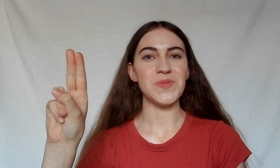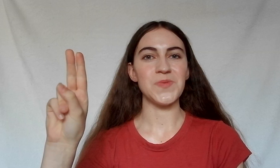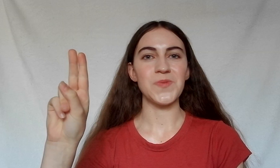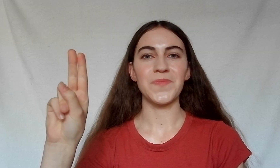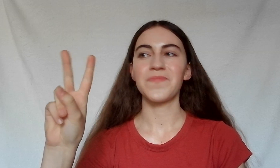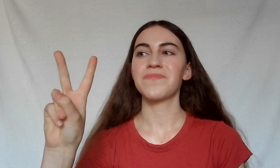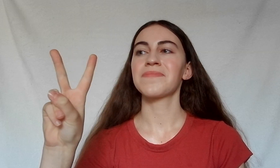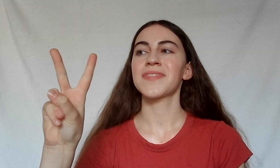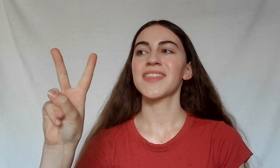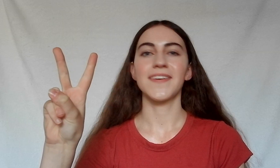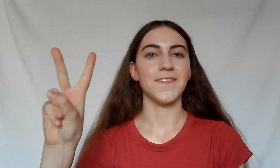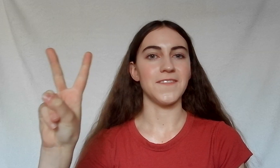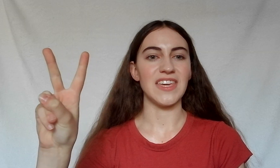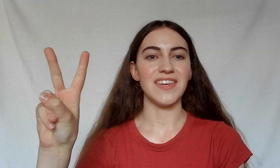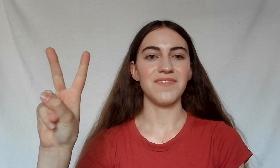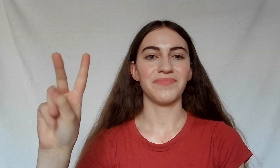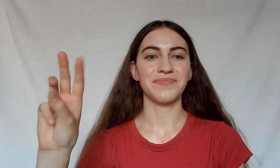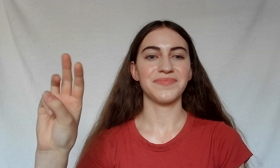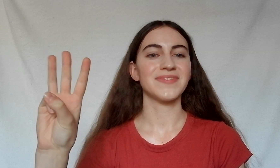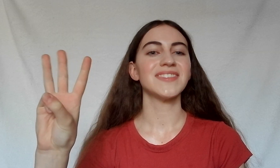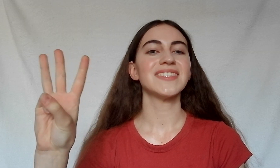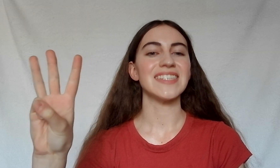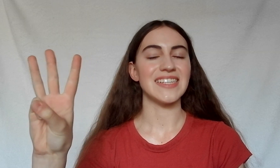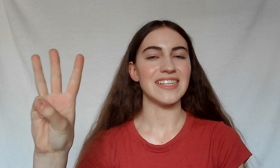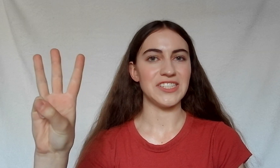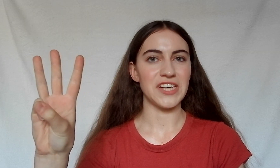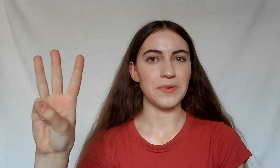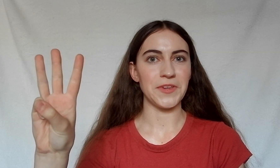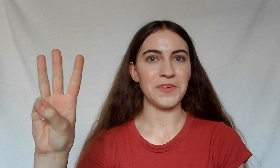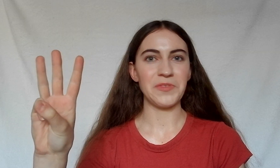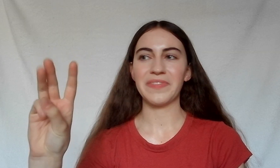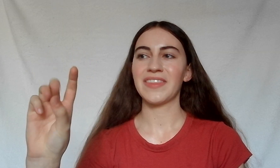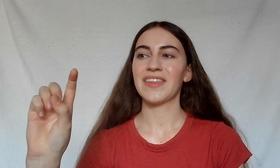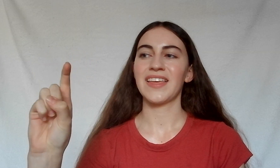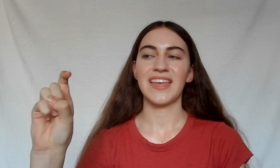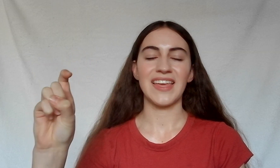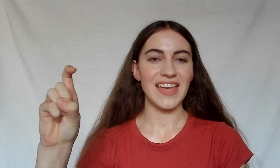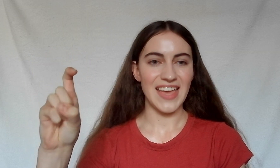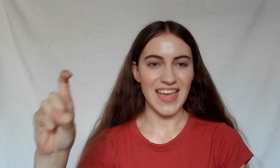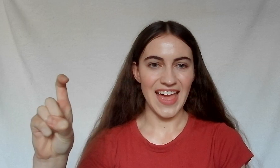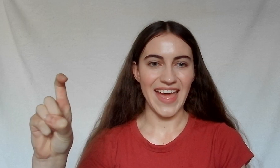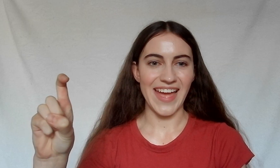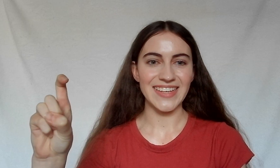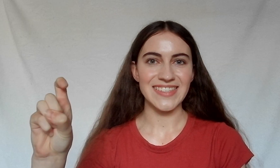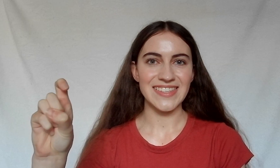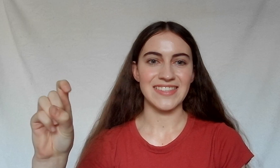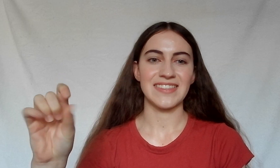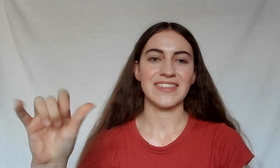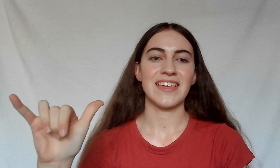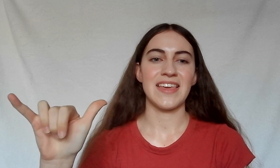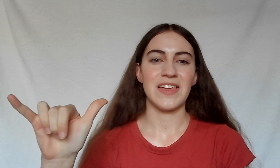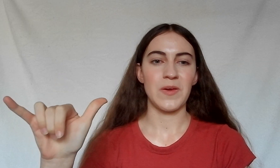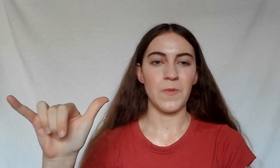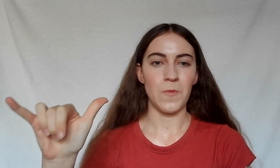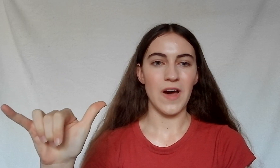U, V, W, X,